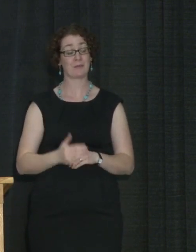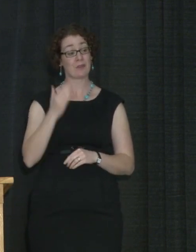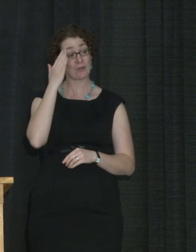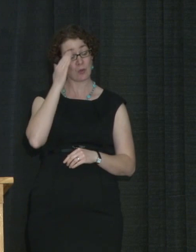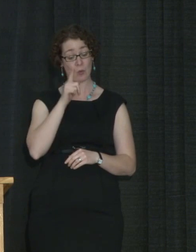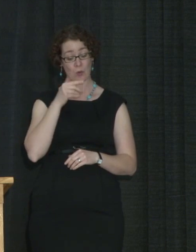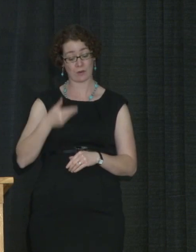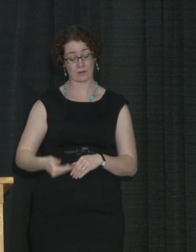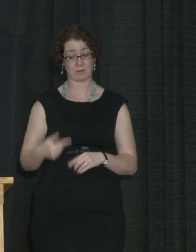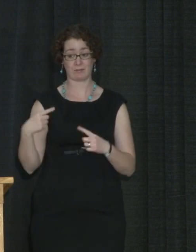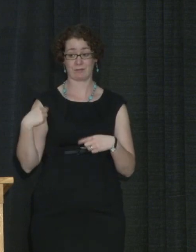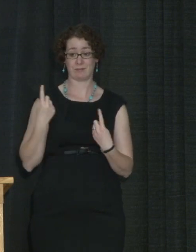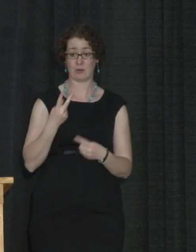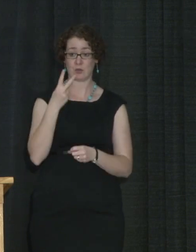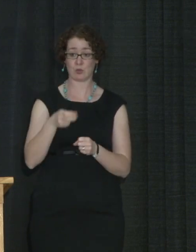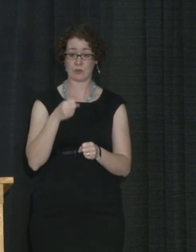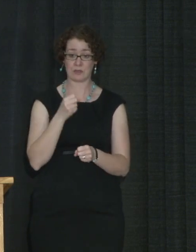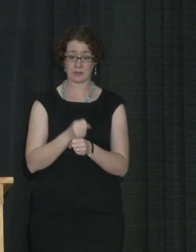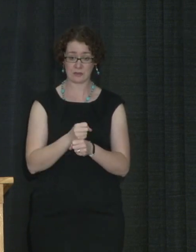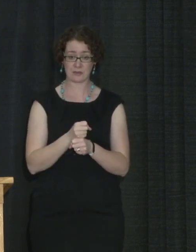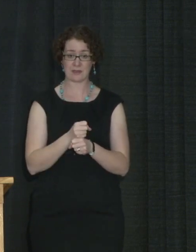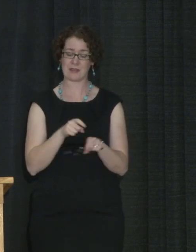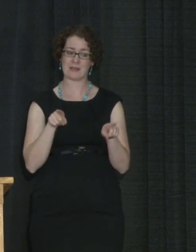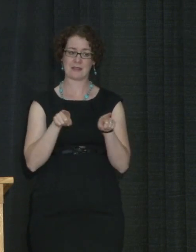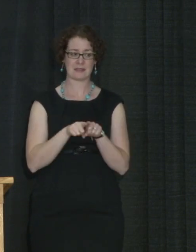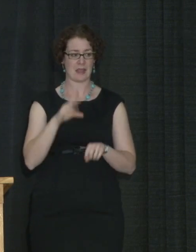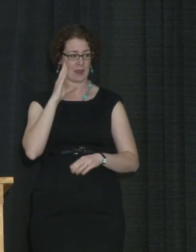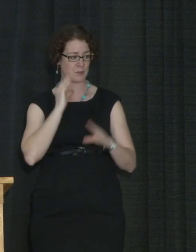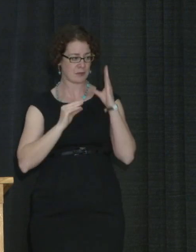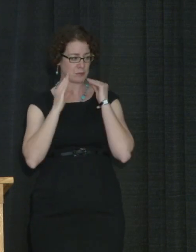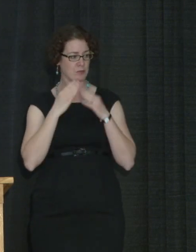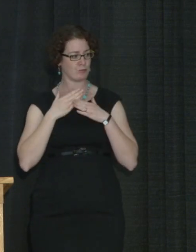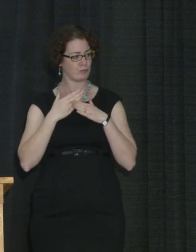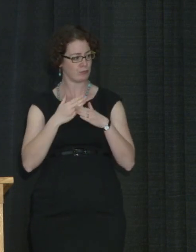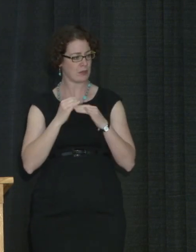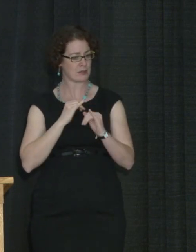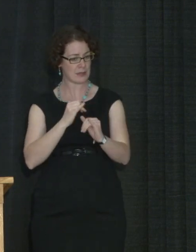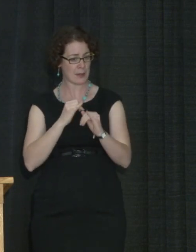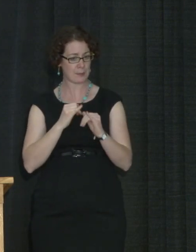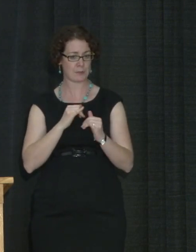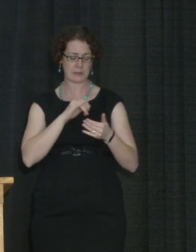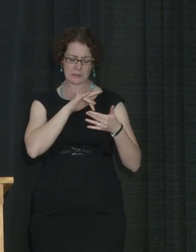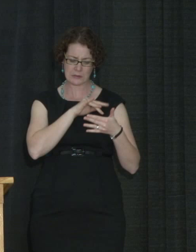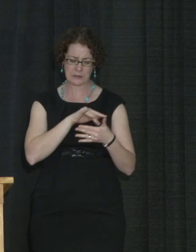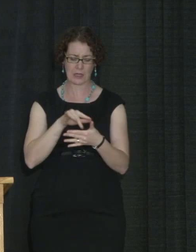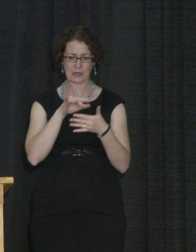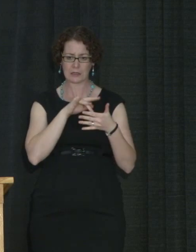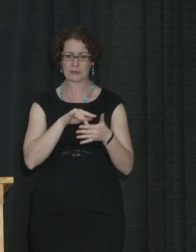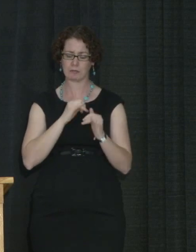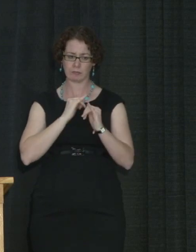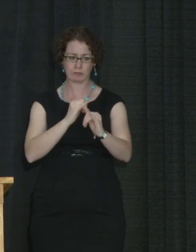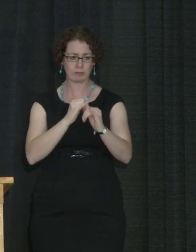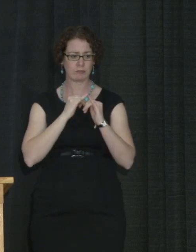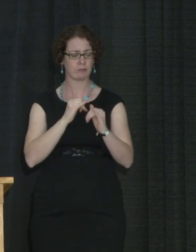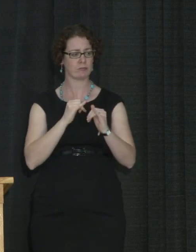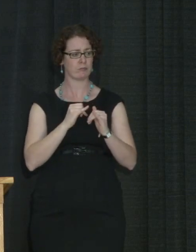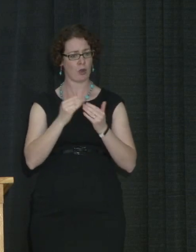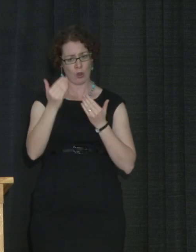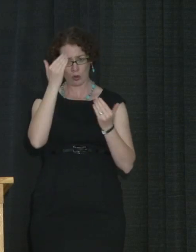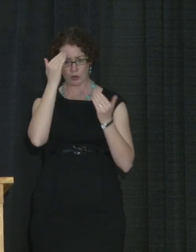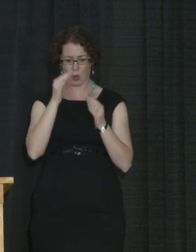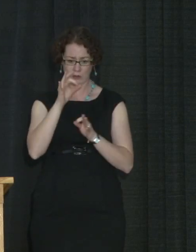for the past year or two, we have shared the same experiences. We studied, our knowledge was